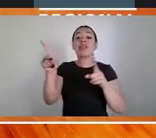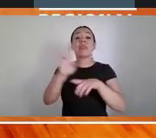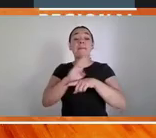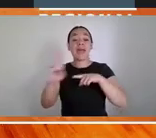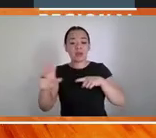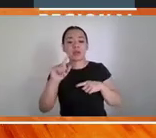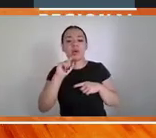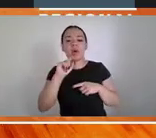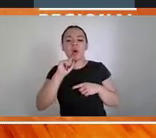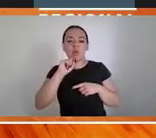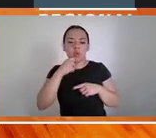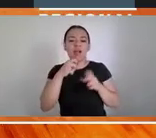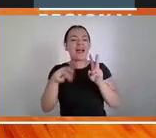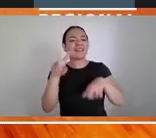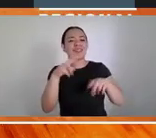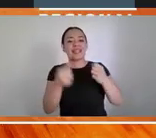final selection.